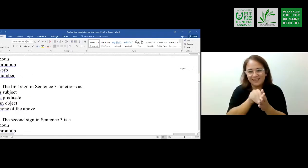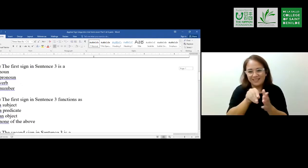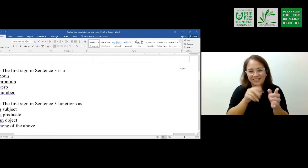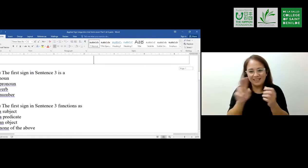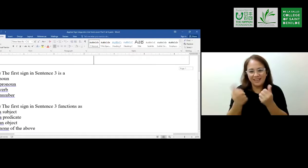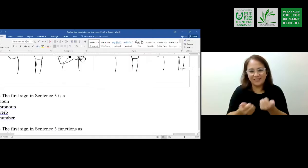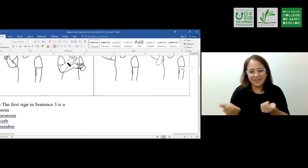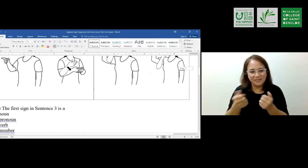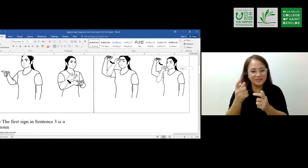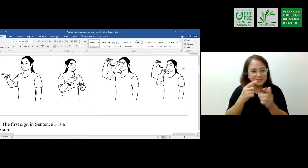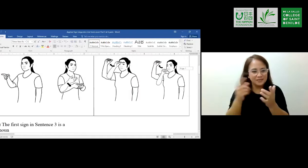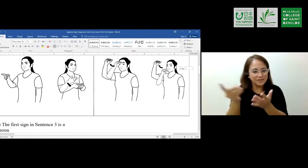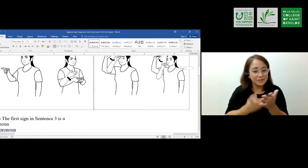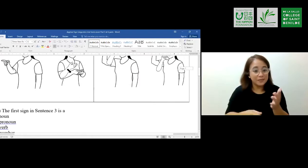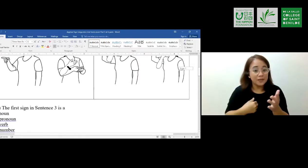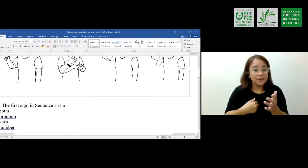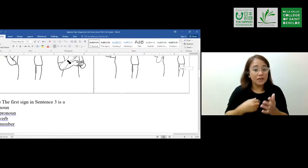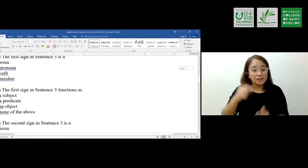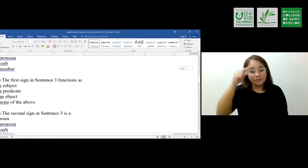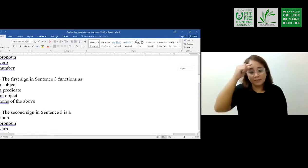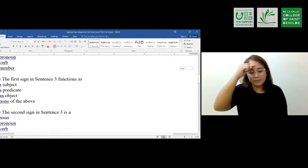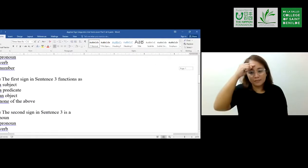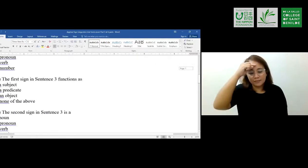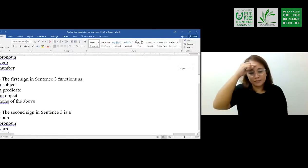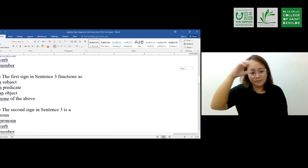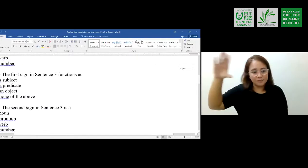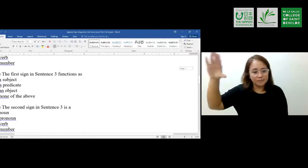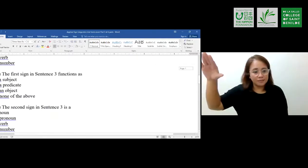So that sign man, is it a